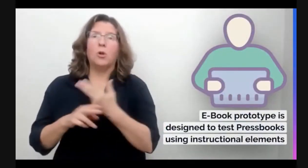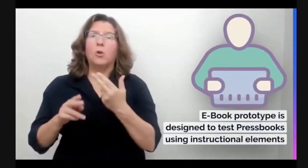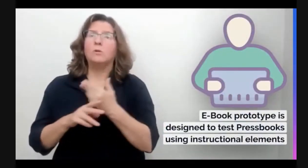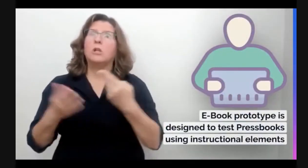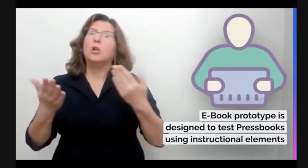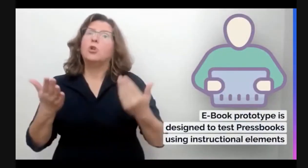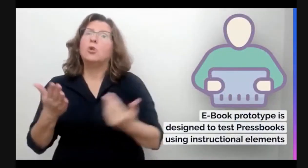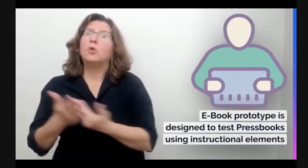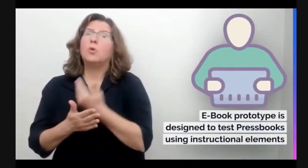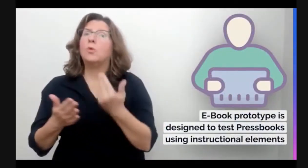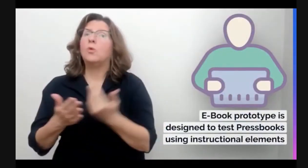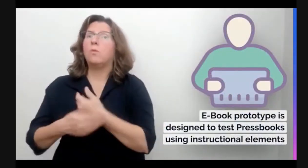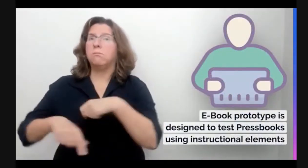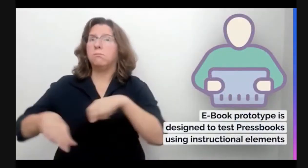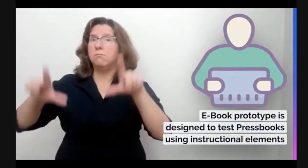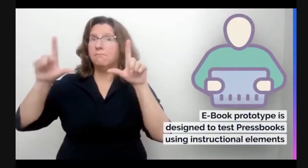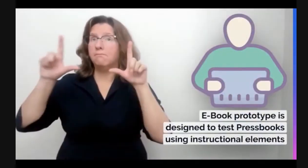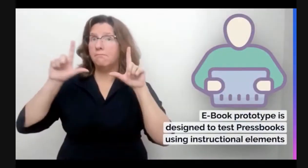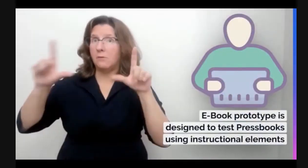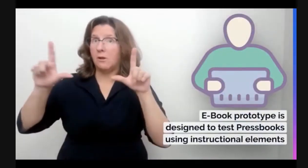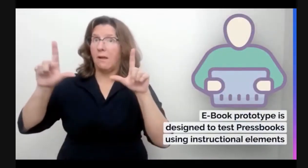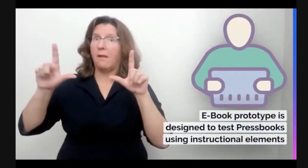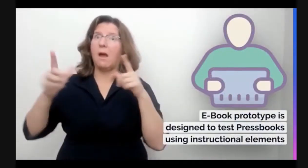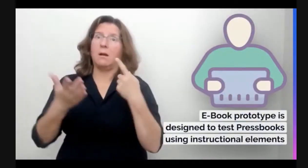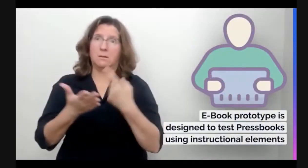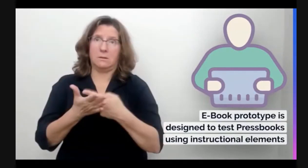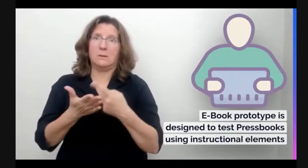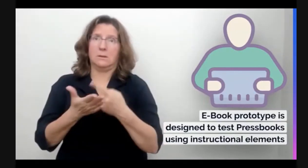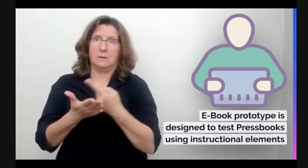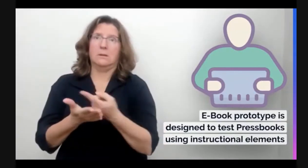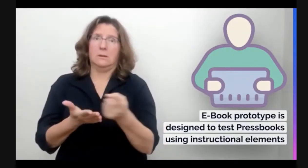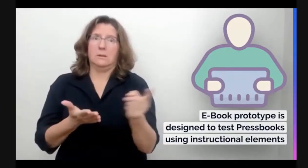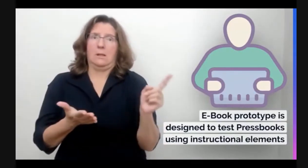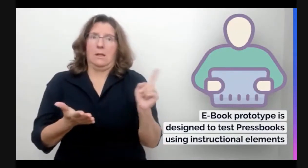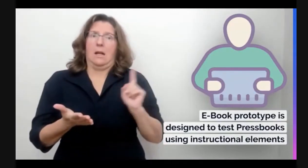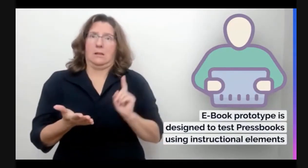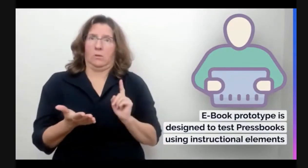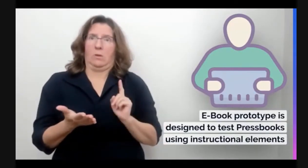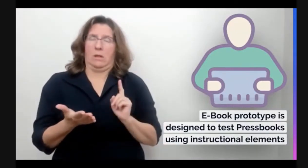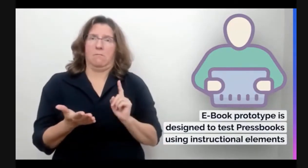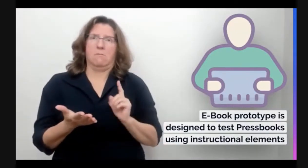I created an ebook using the proposed new framework I presented last week.